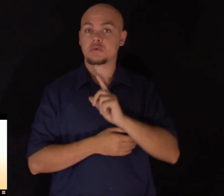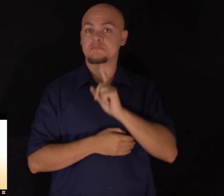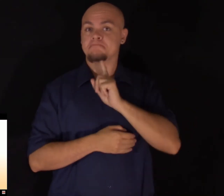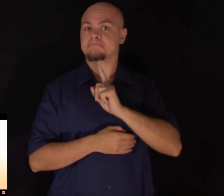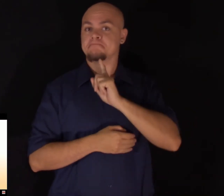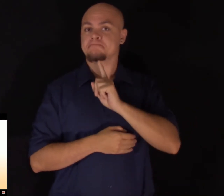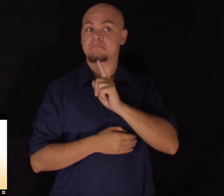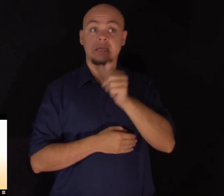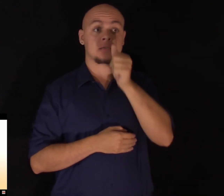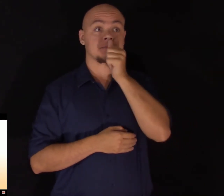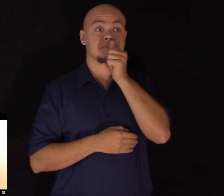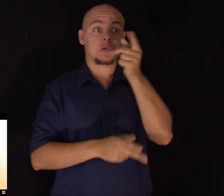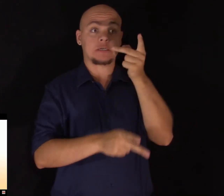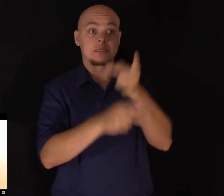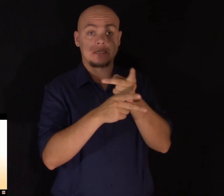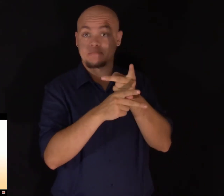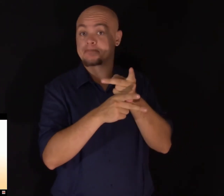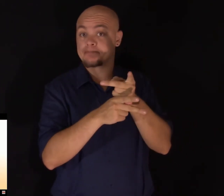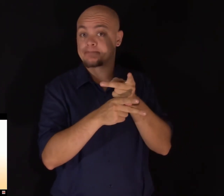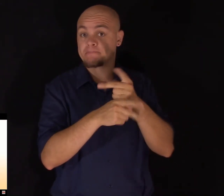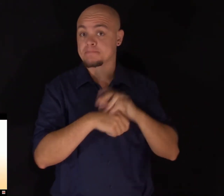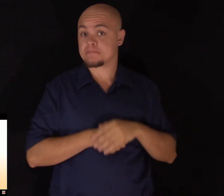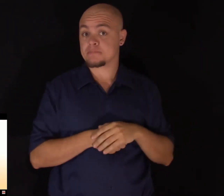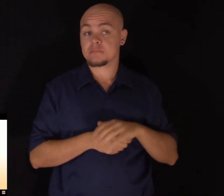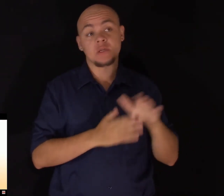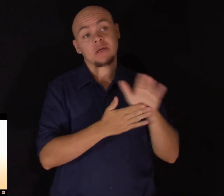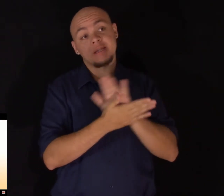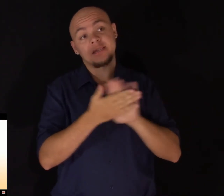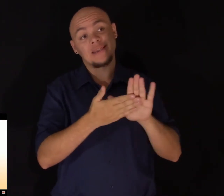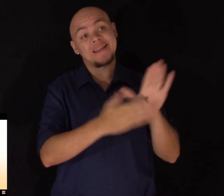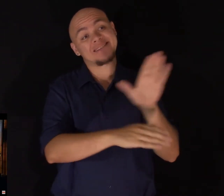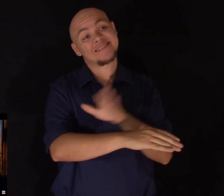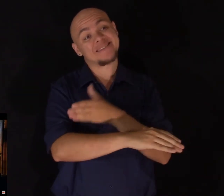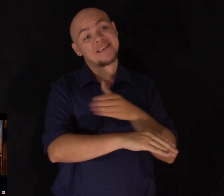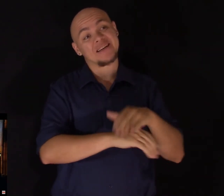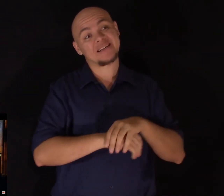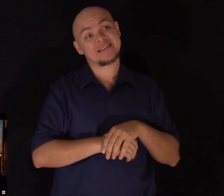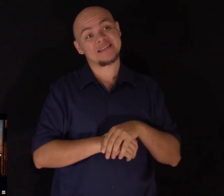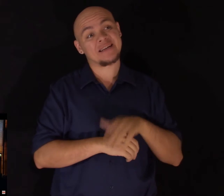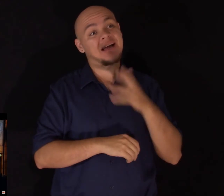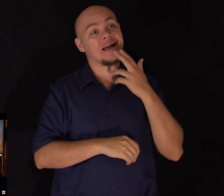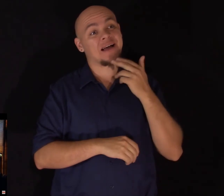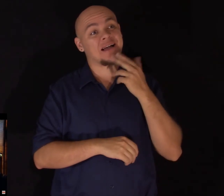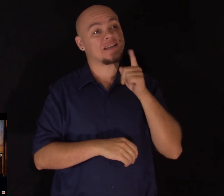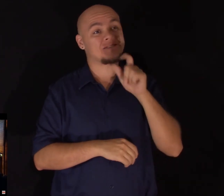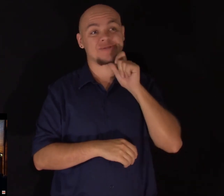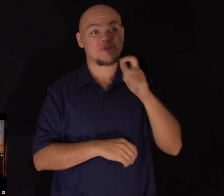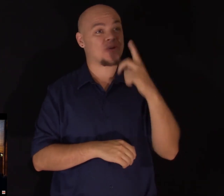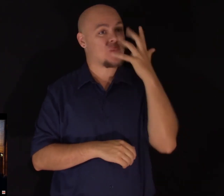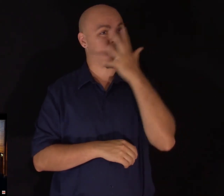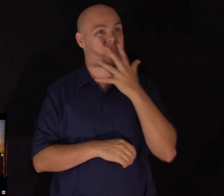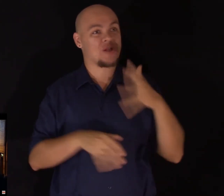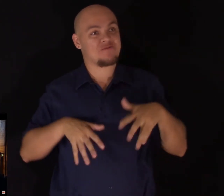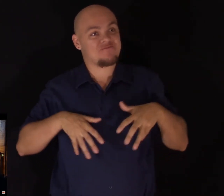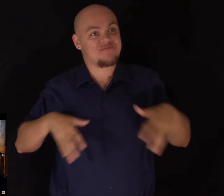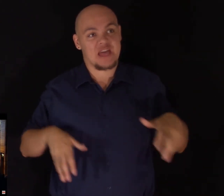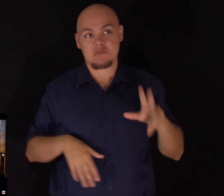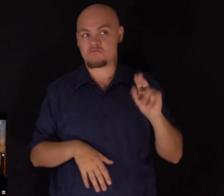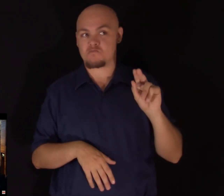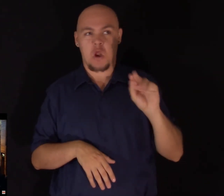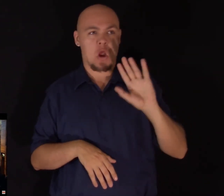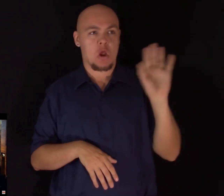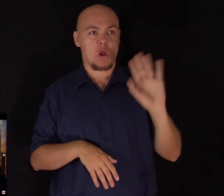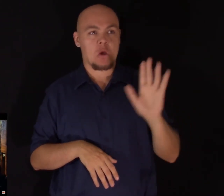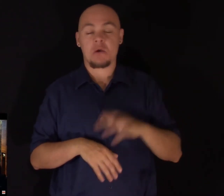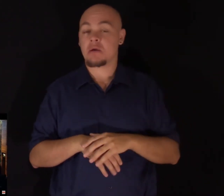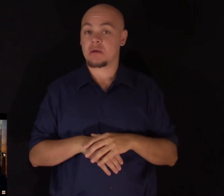secret that should be kept secret. We say, nice song. Honey, you don't look fat in that, no. Or we say, favorite